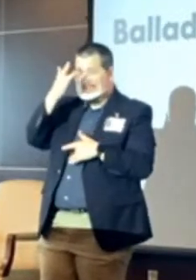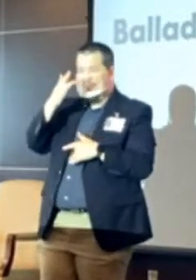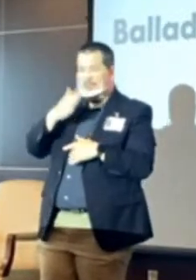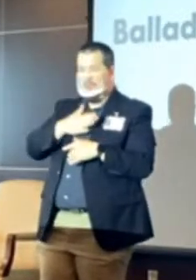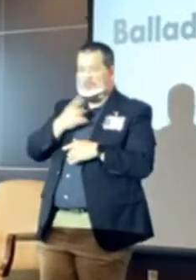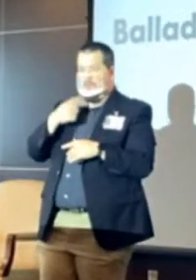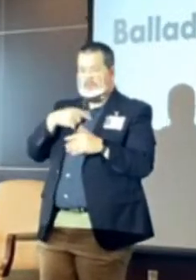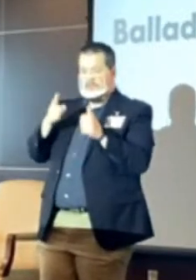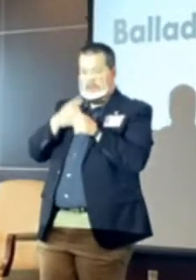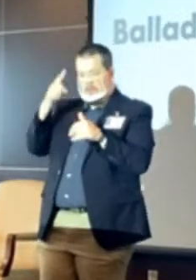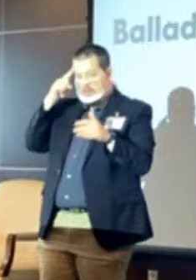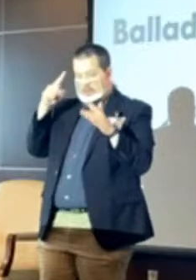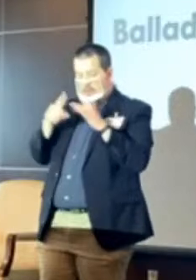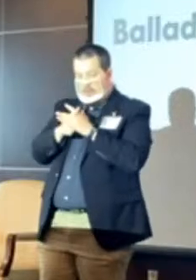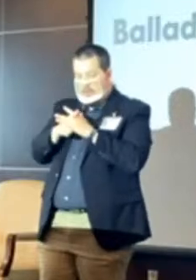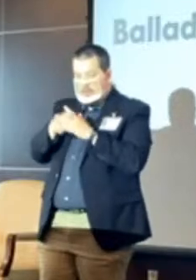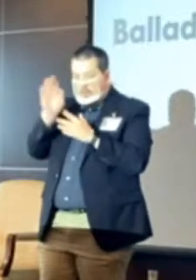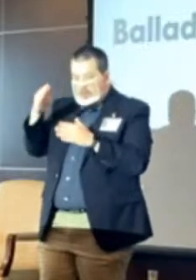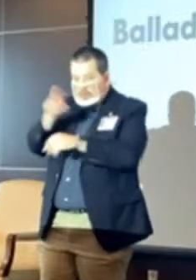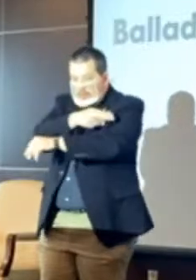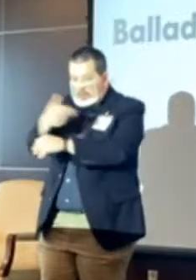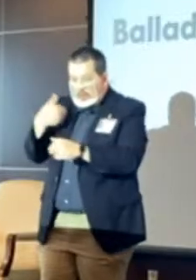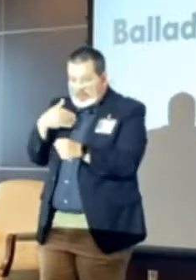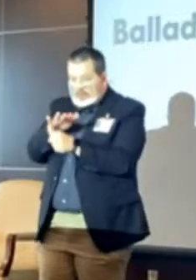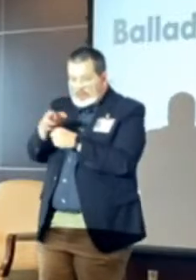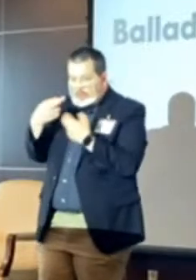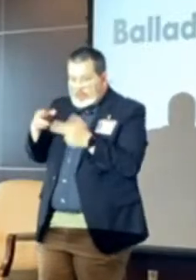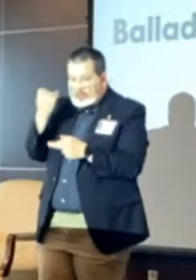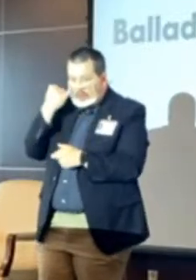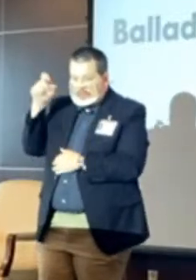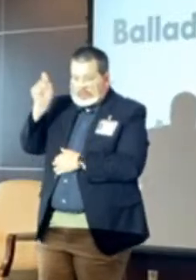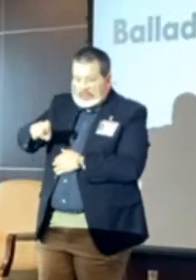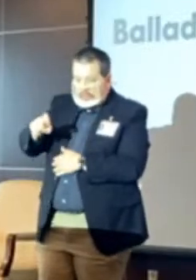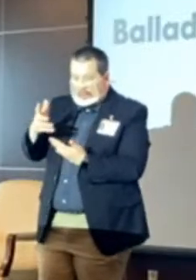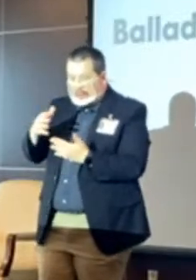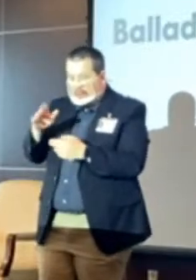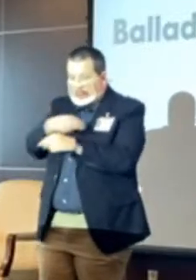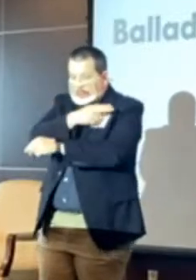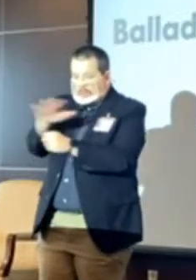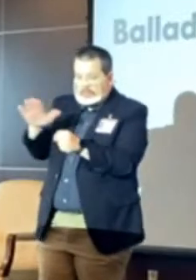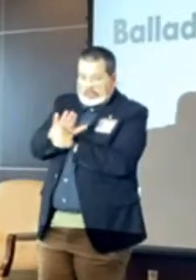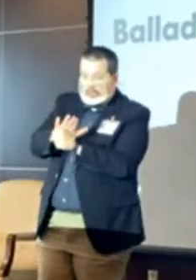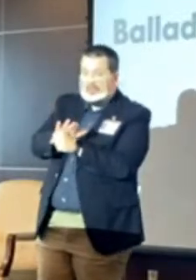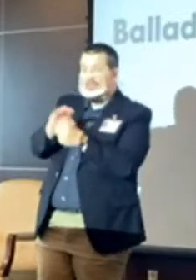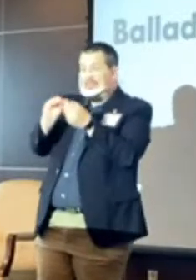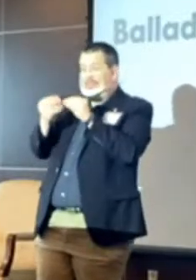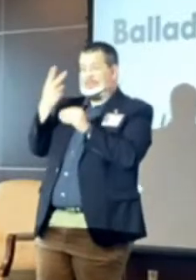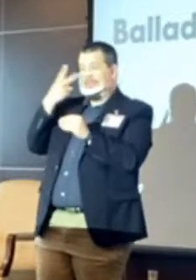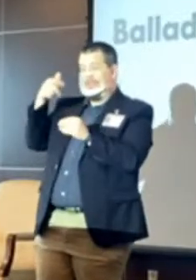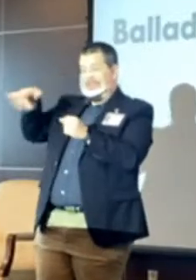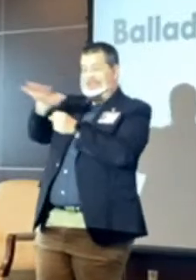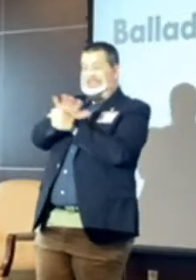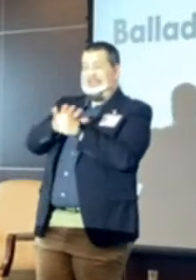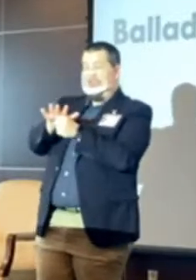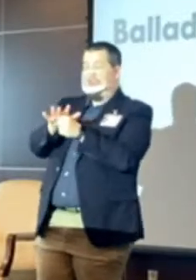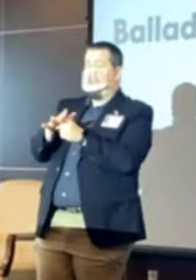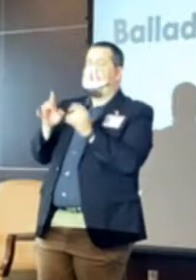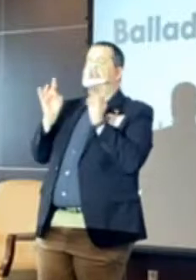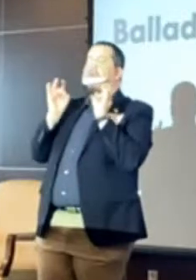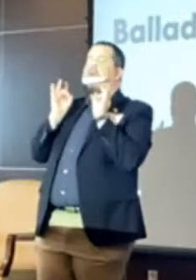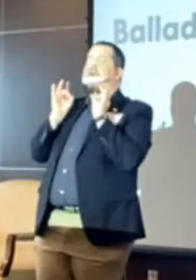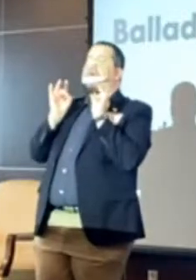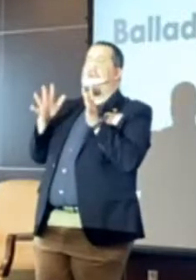first thoughts was, will the hospital have room for us if we need it? The numbers we are seeing in the Appalachian Highlands are